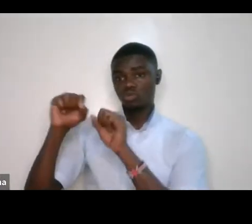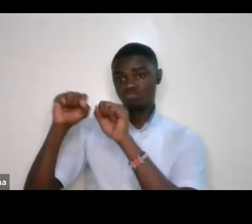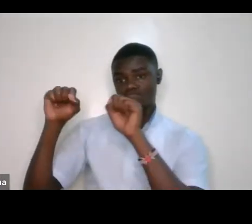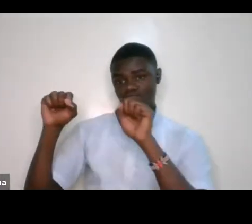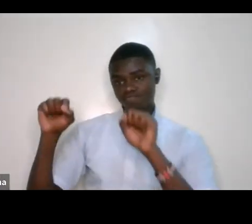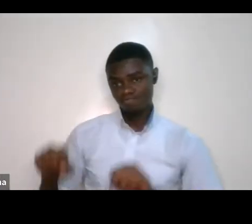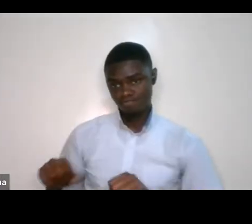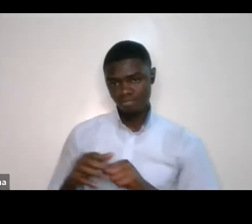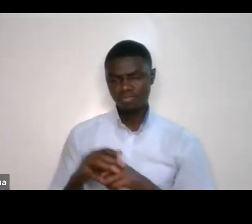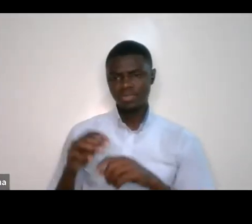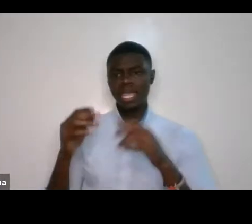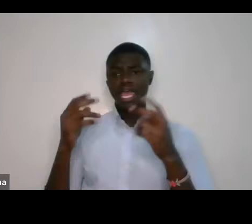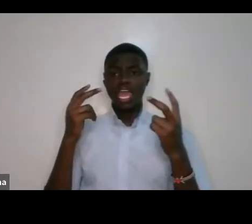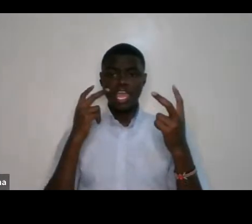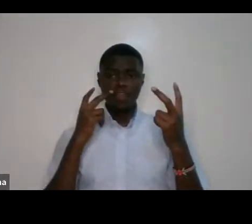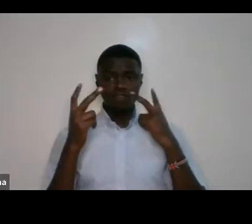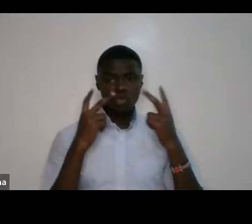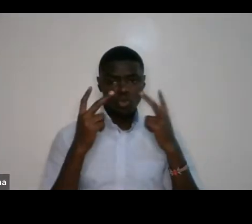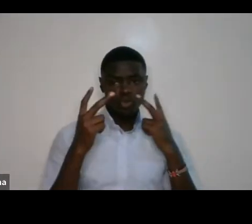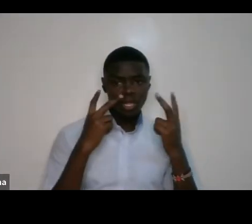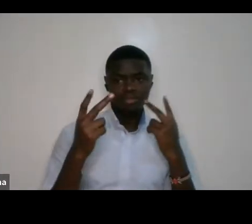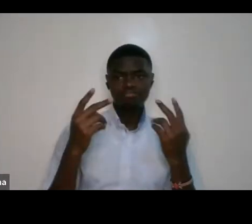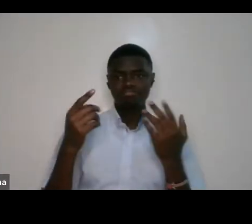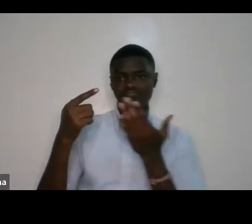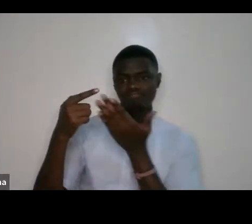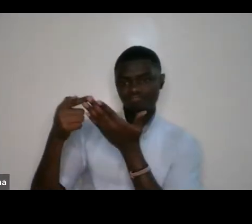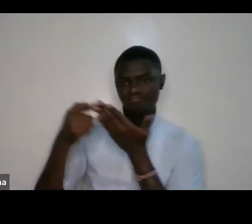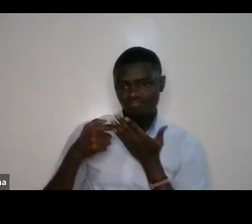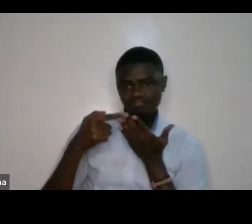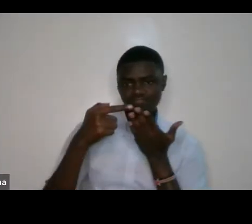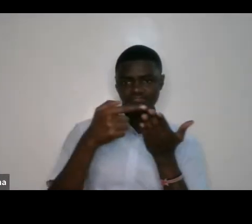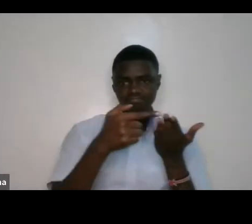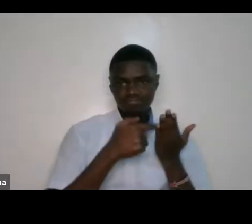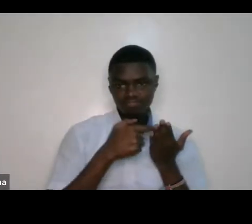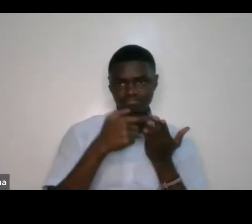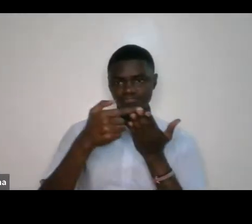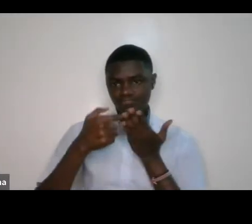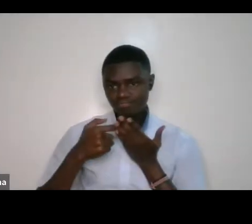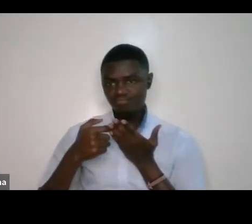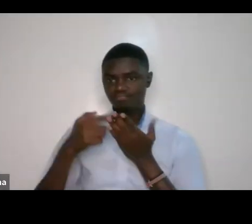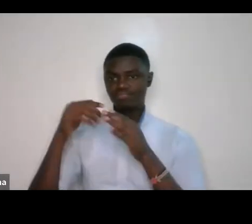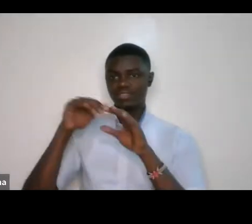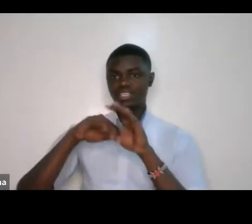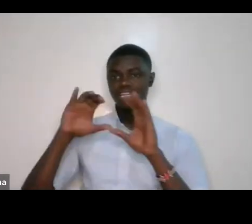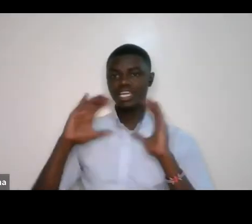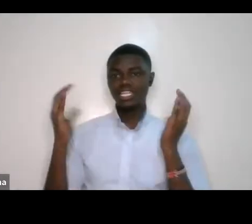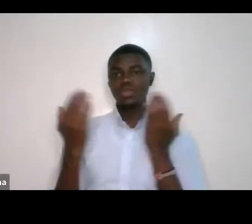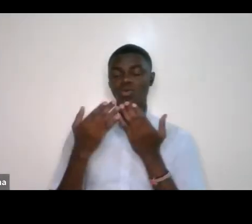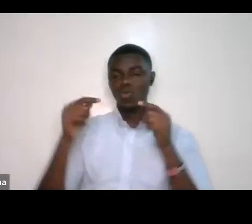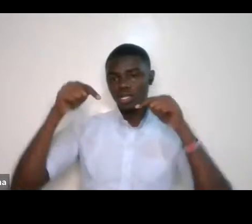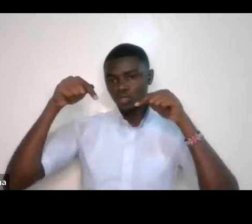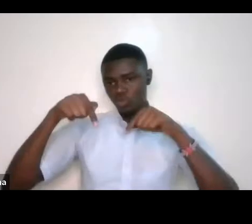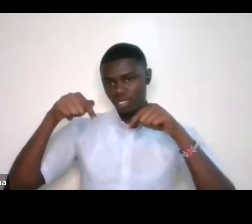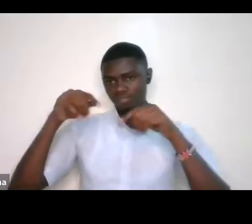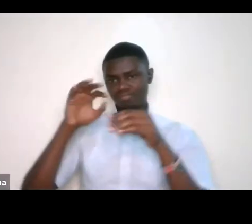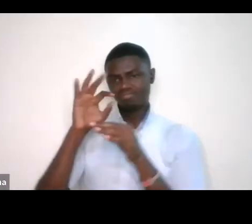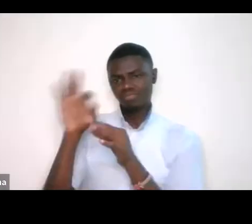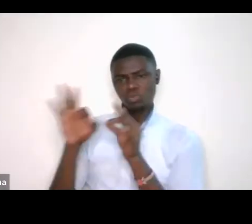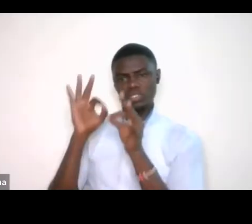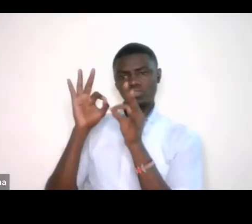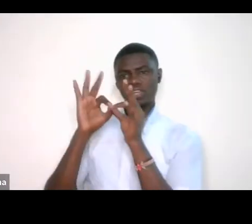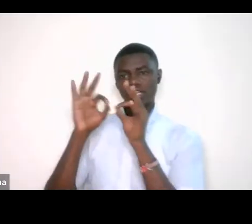But if you look at the contemporary debates in the world today, particularly in